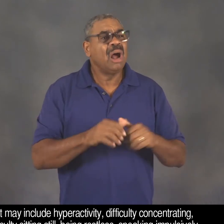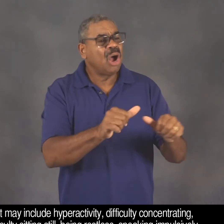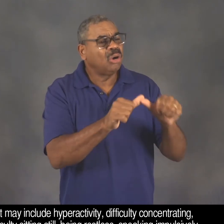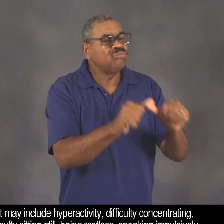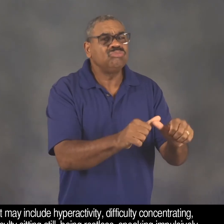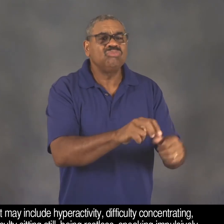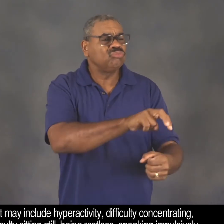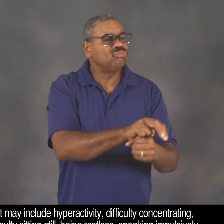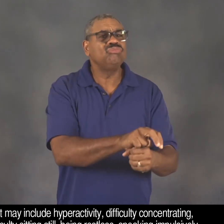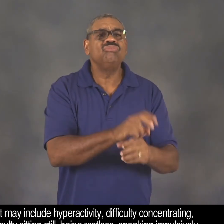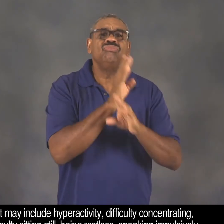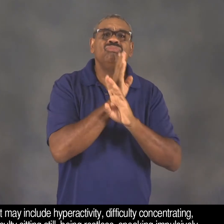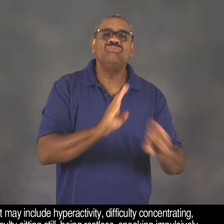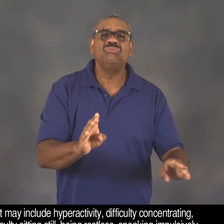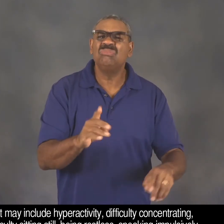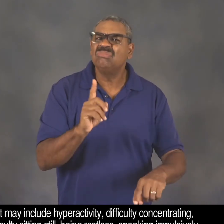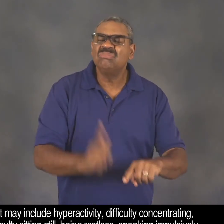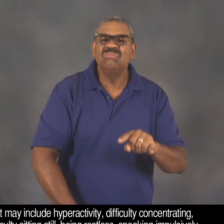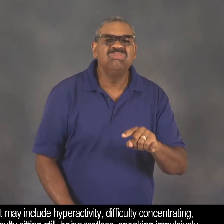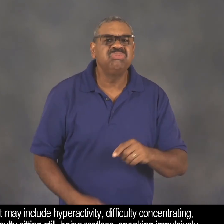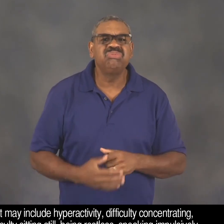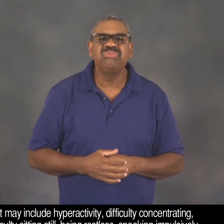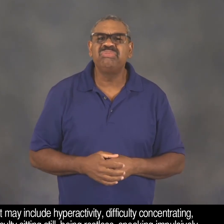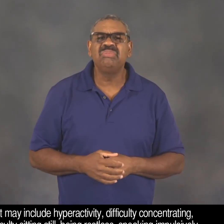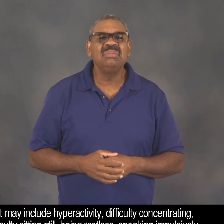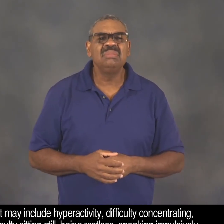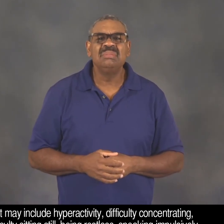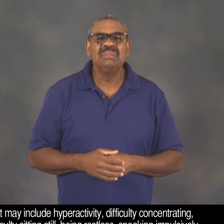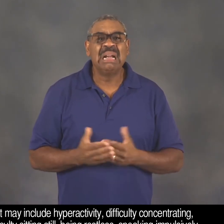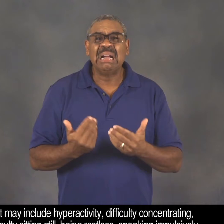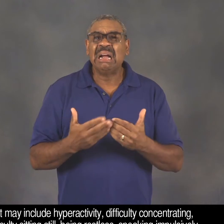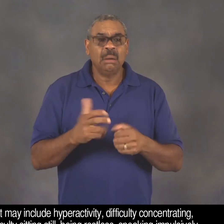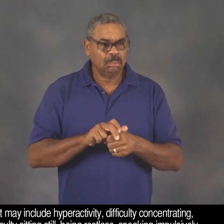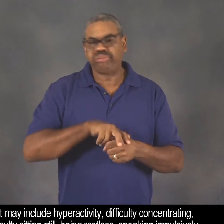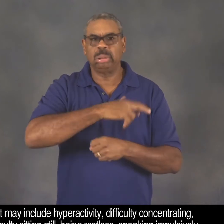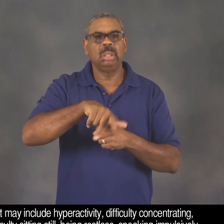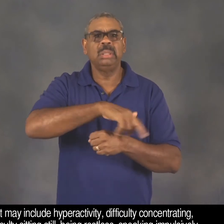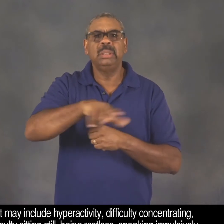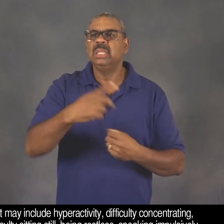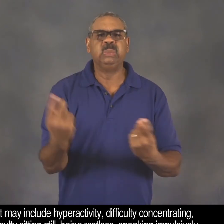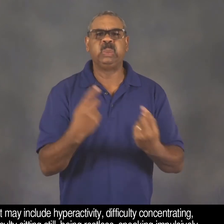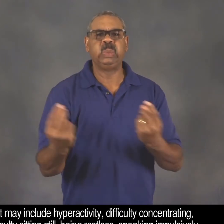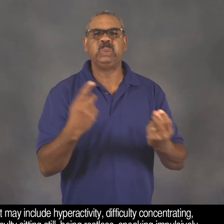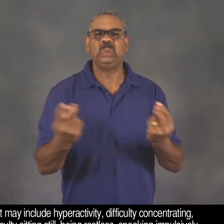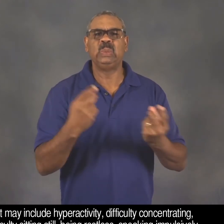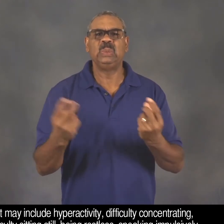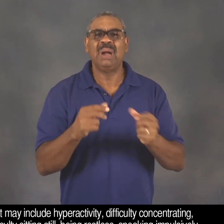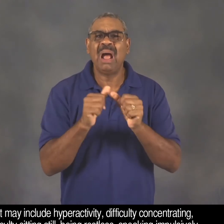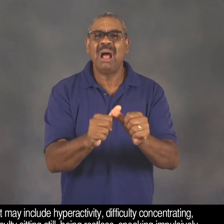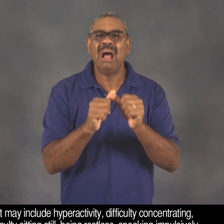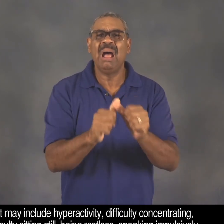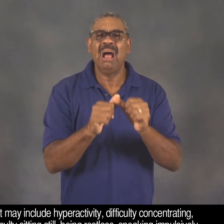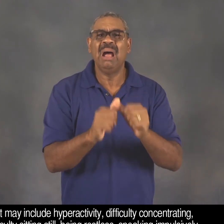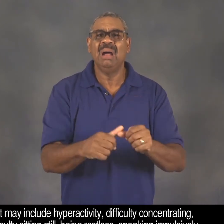It may include hyperactivity, difficulty concentrating, difficulty sitting